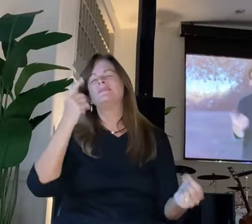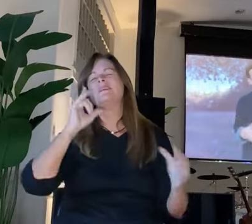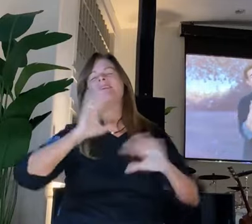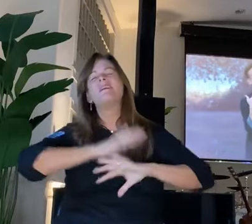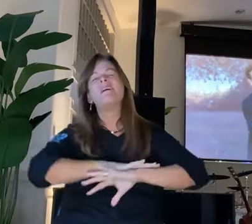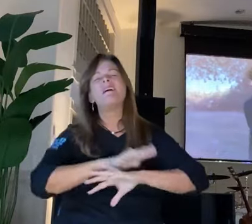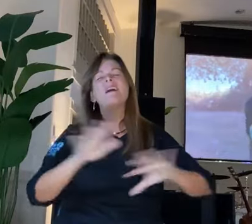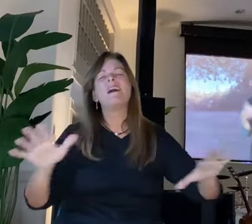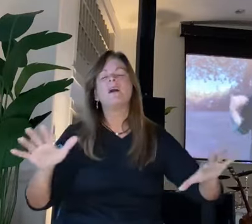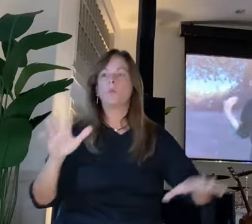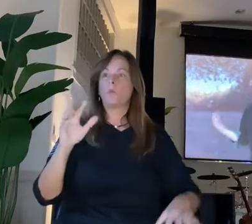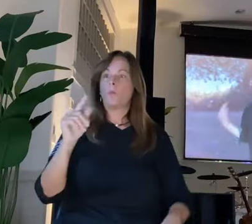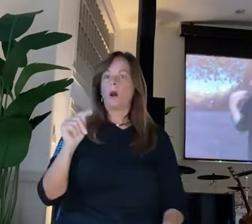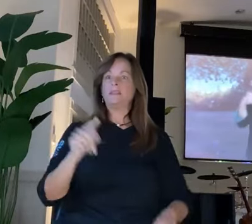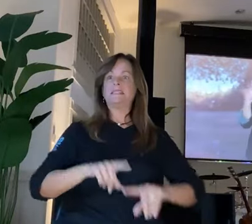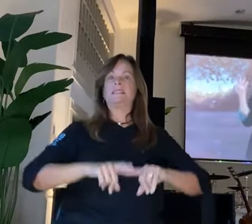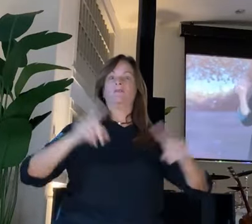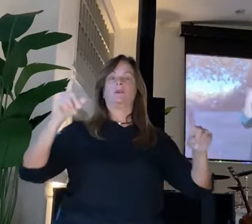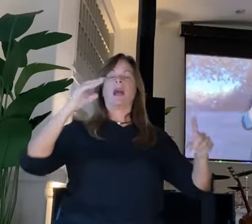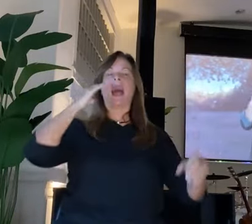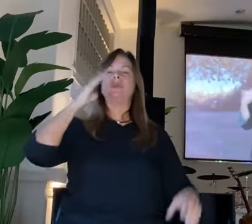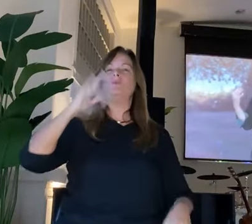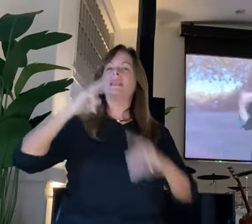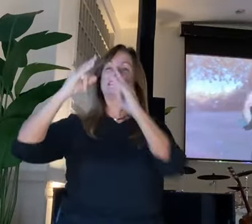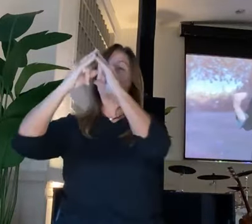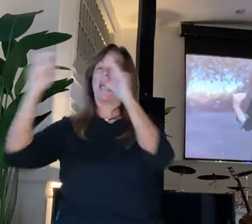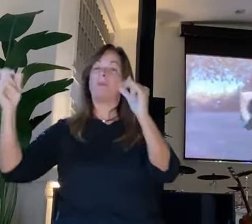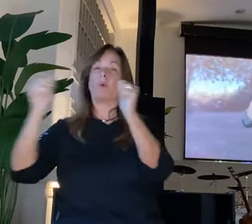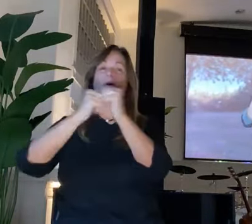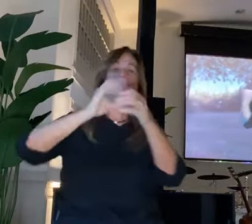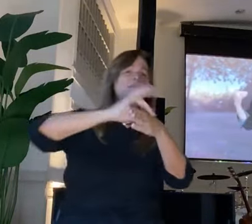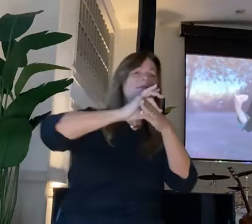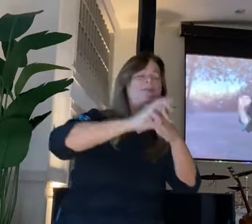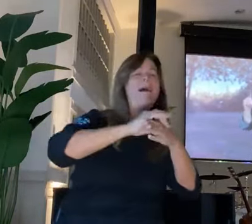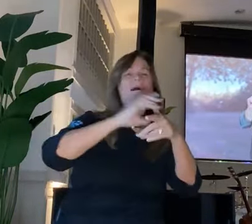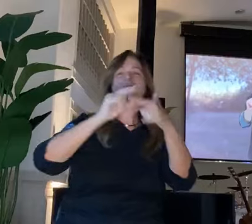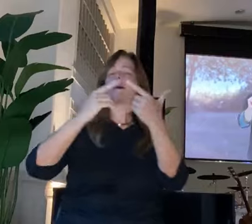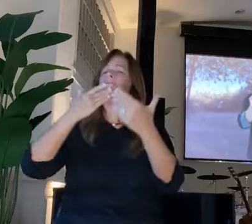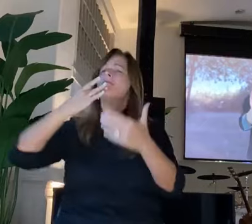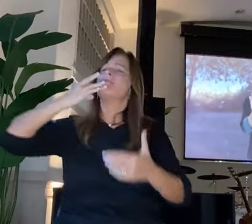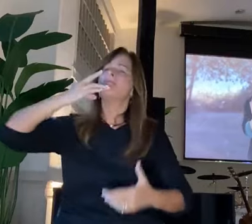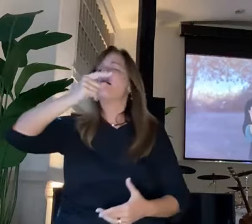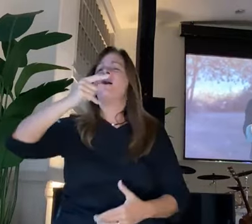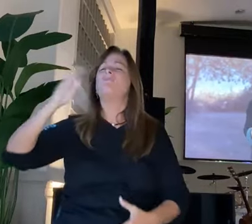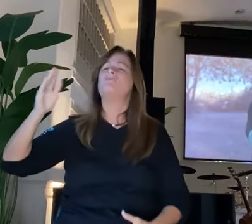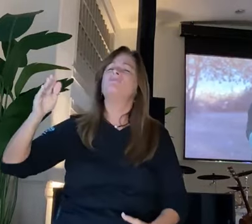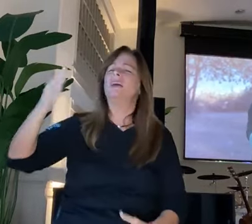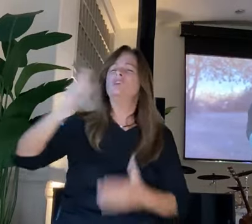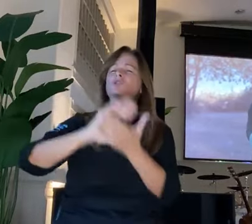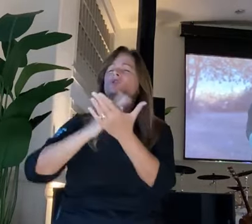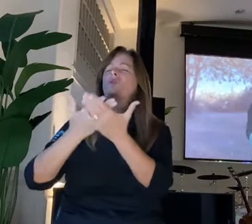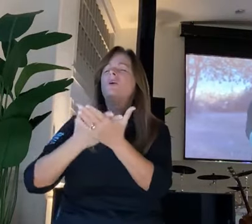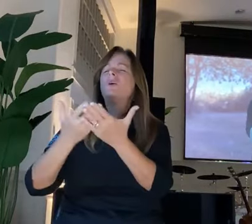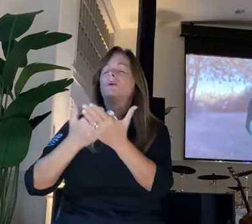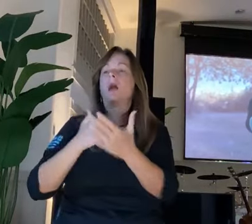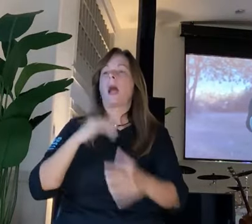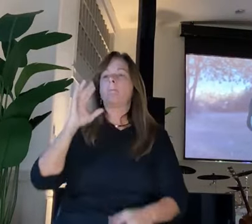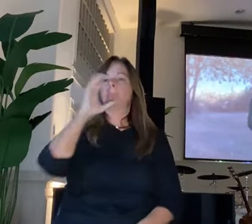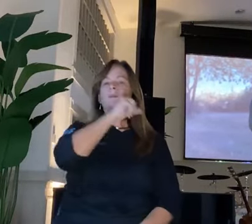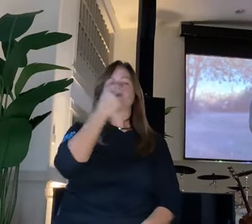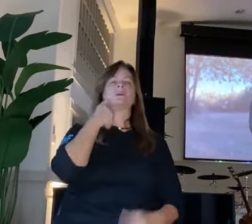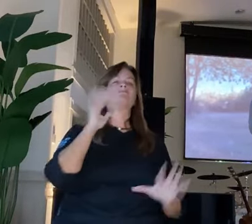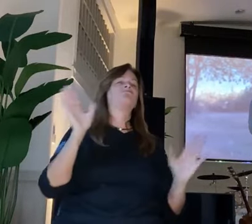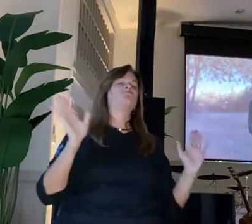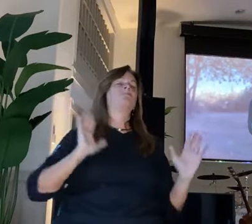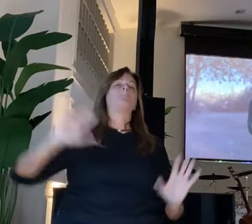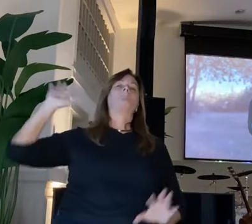with filet mignon and salmon actually existed. Like, I didn't know camp could be like that. See, I almost missed it because of